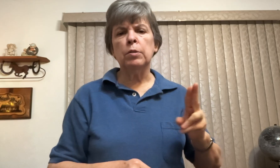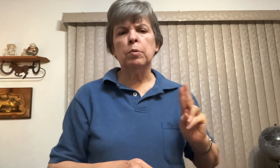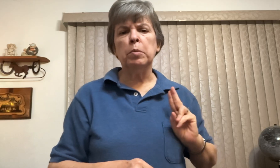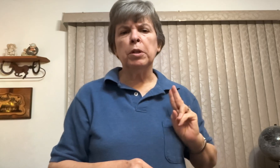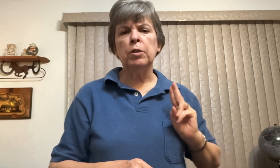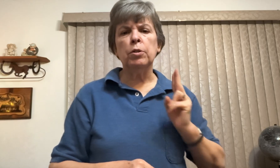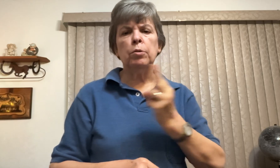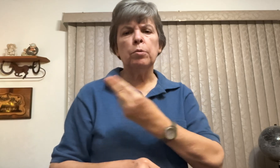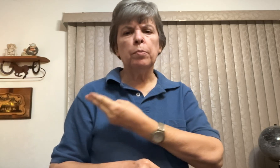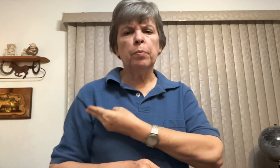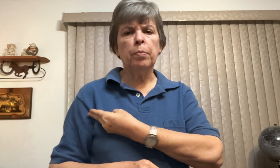would be a U.